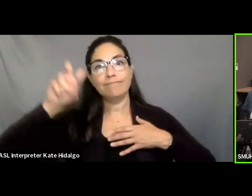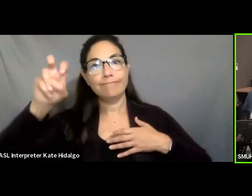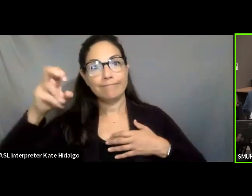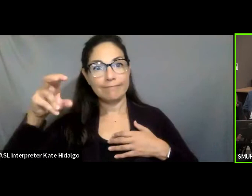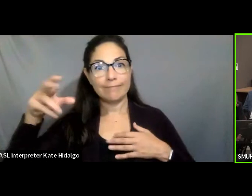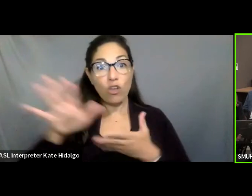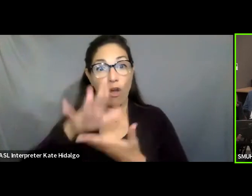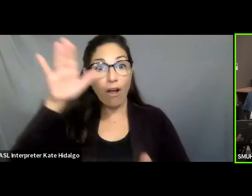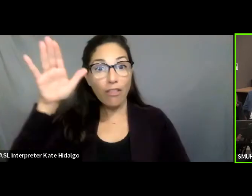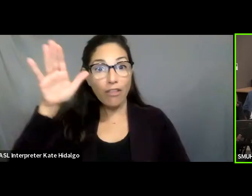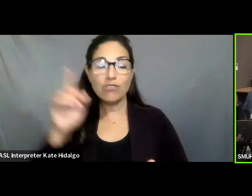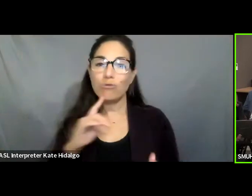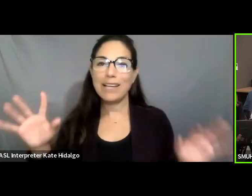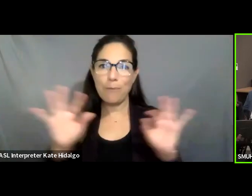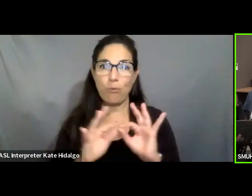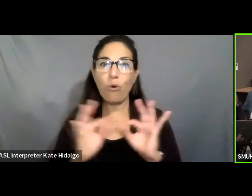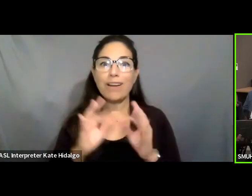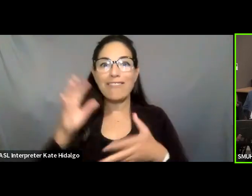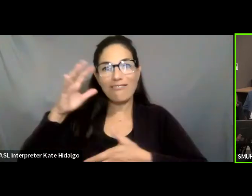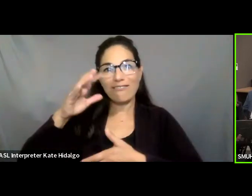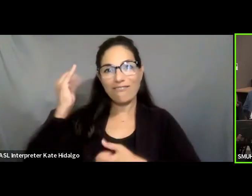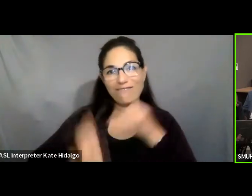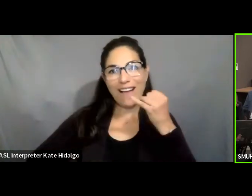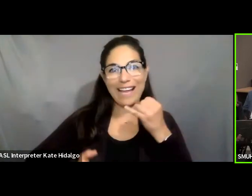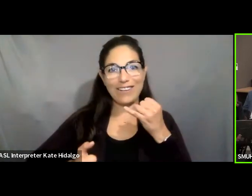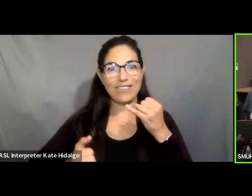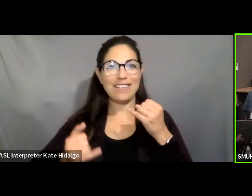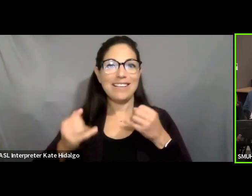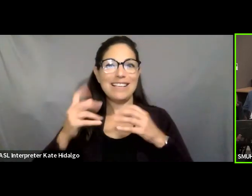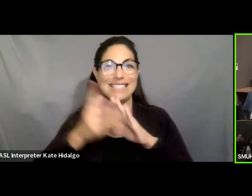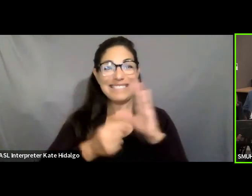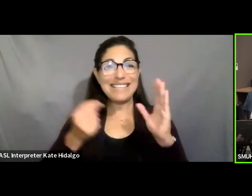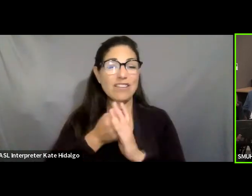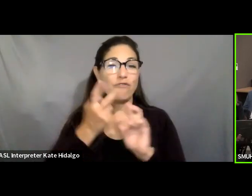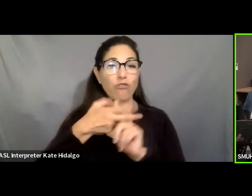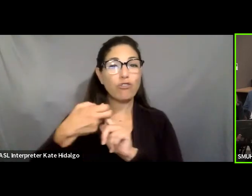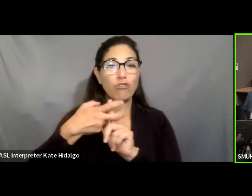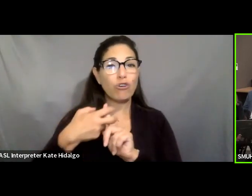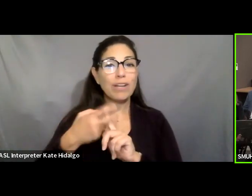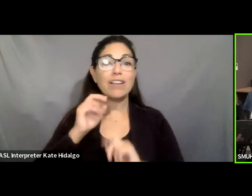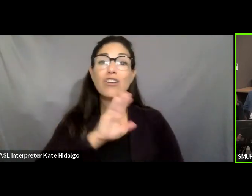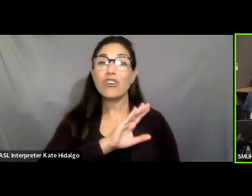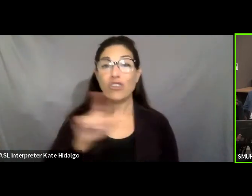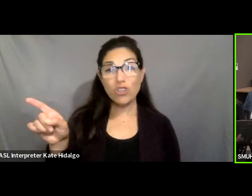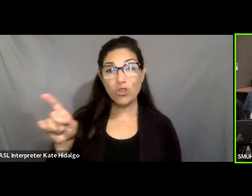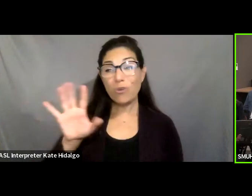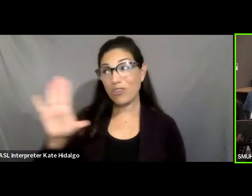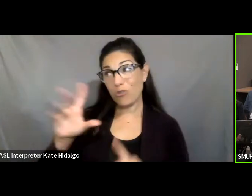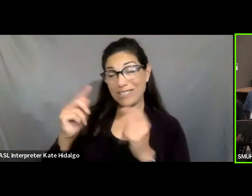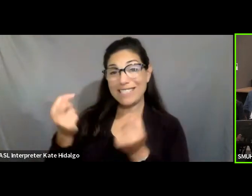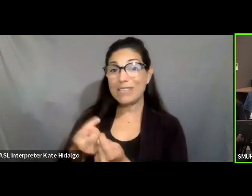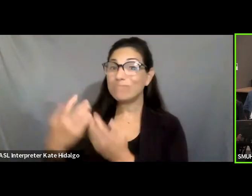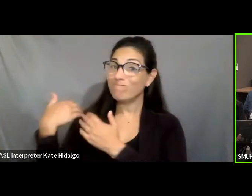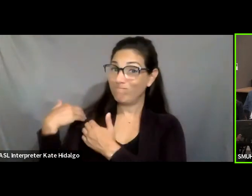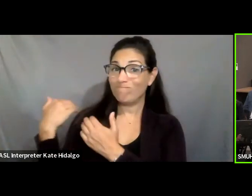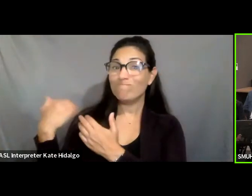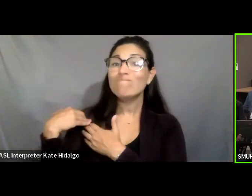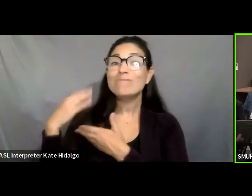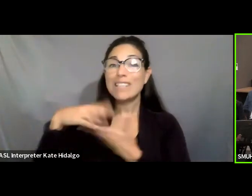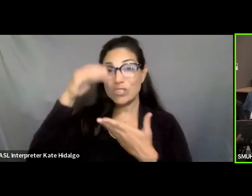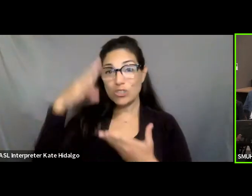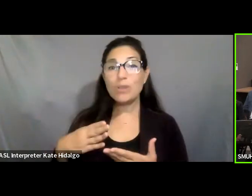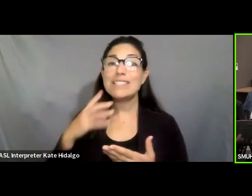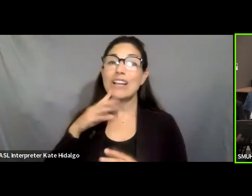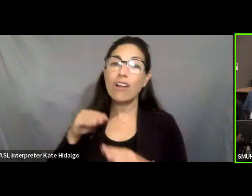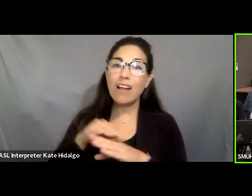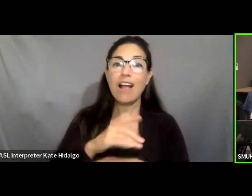for whom this is a critical final season for recruiting. You and your team are accountable. The student athletes who are impacted by